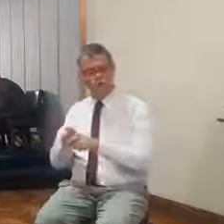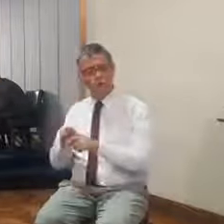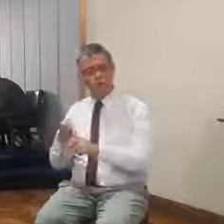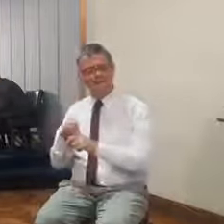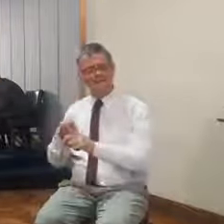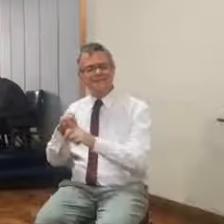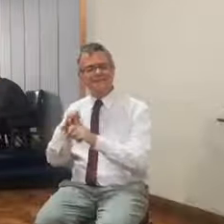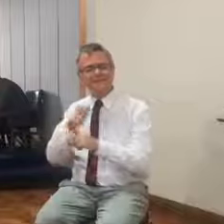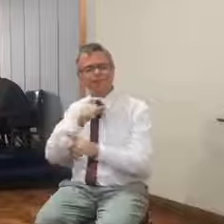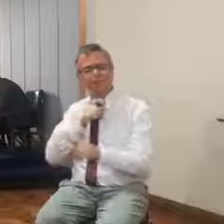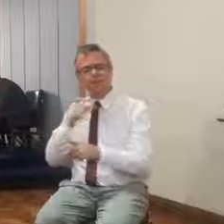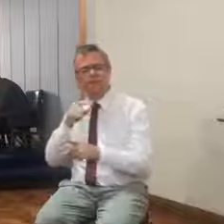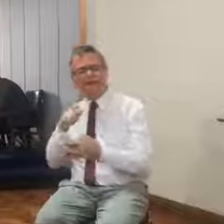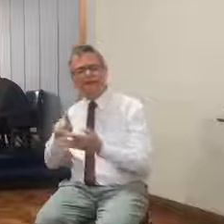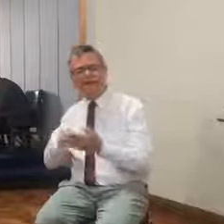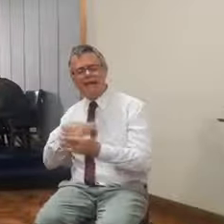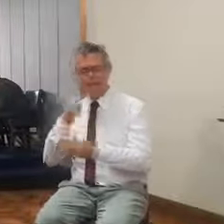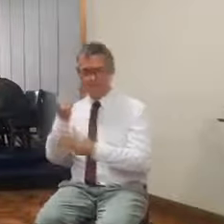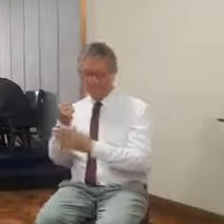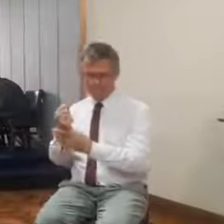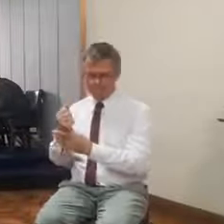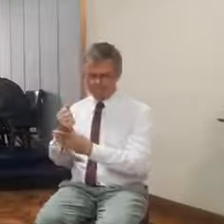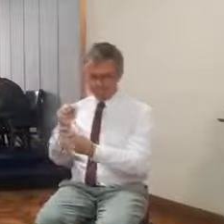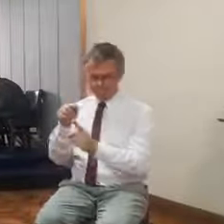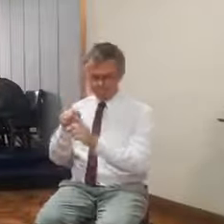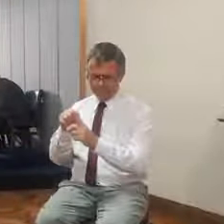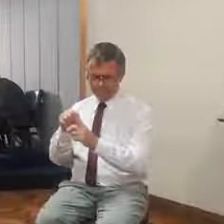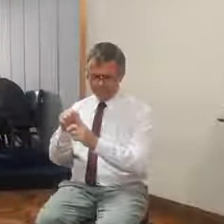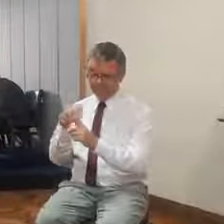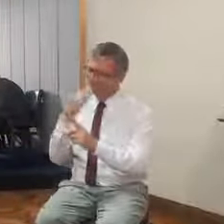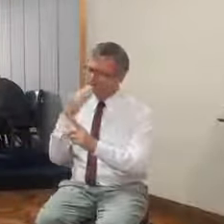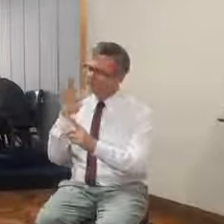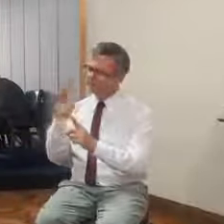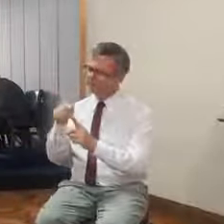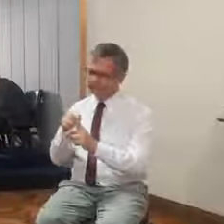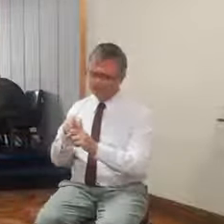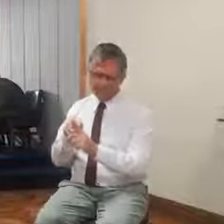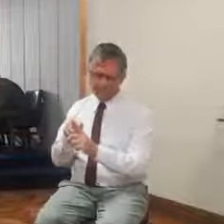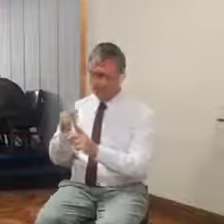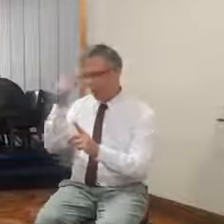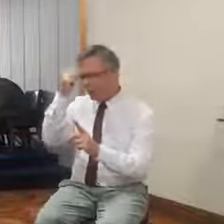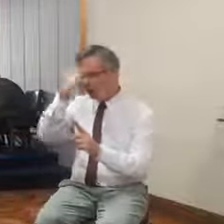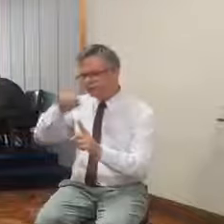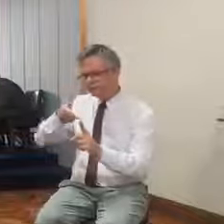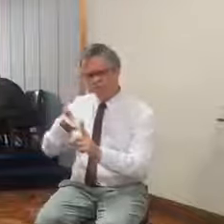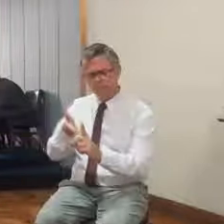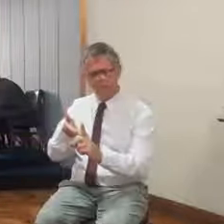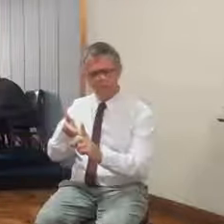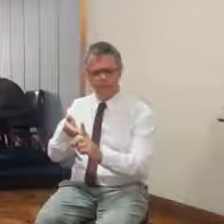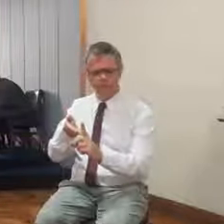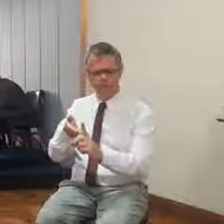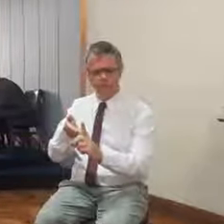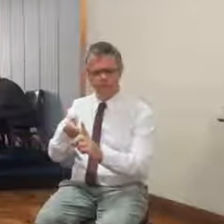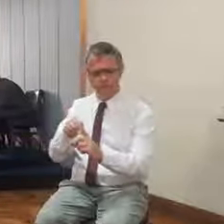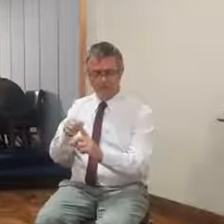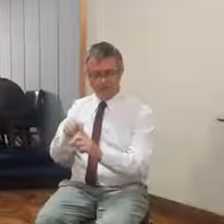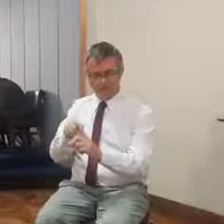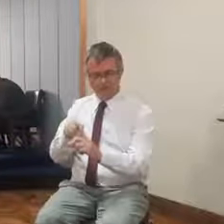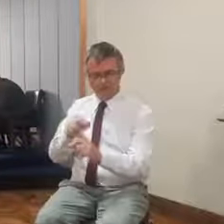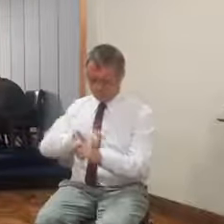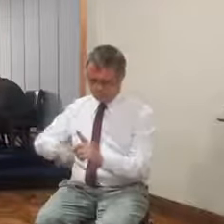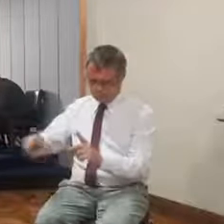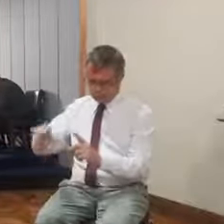pastor, Pastor Ibrahim. O Lord, we pray that thou be pleased to give wisdom unto him as he continues to labor